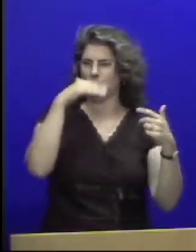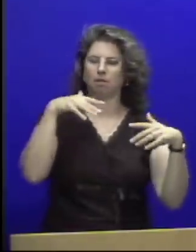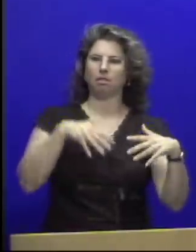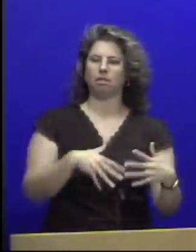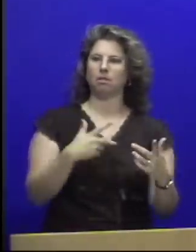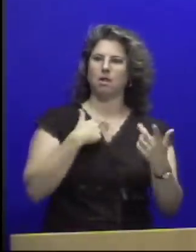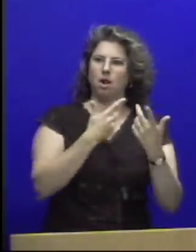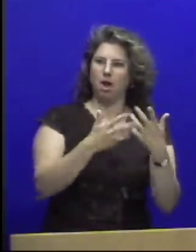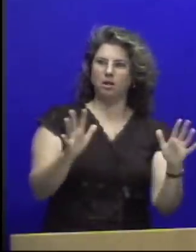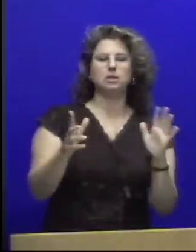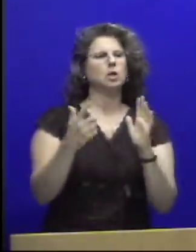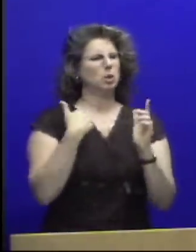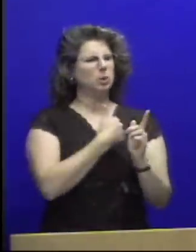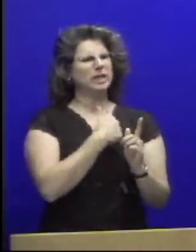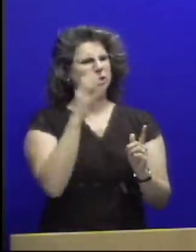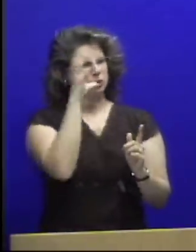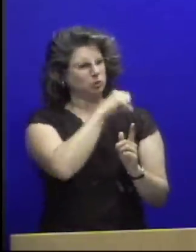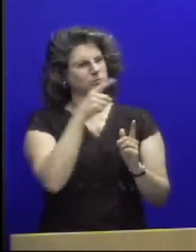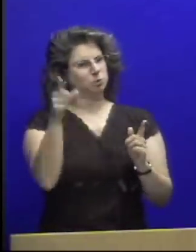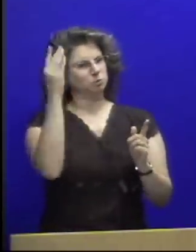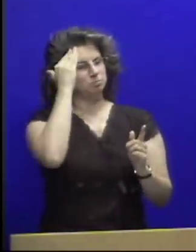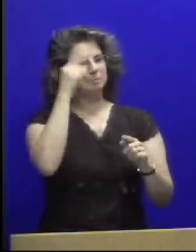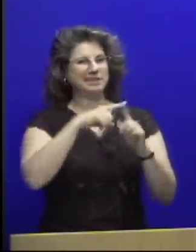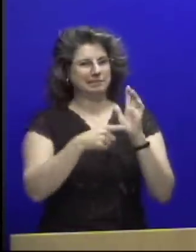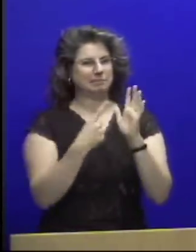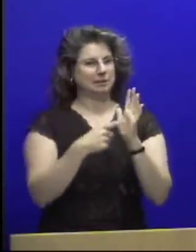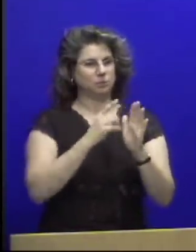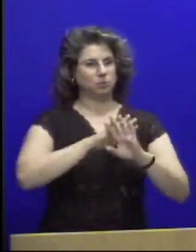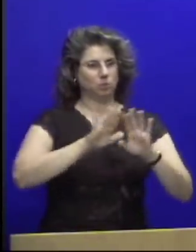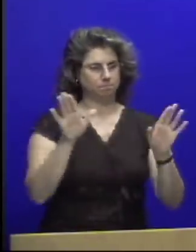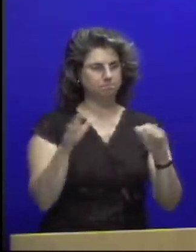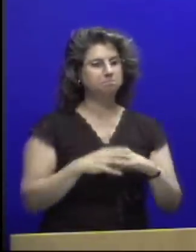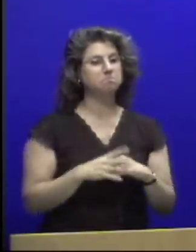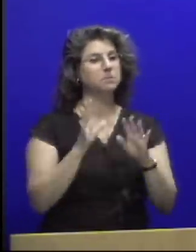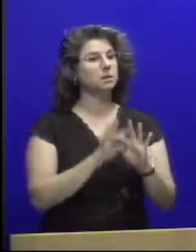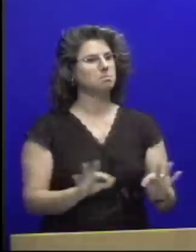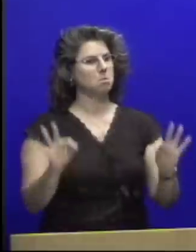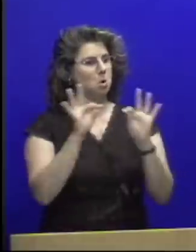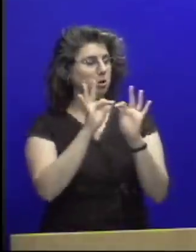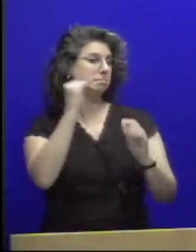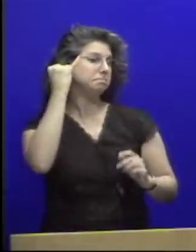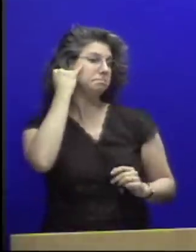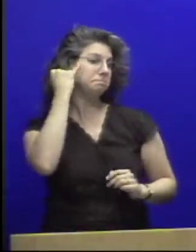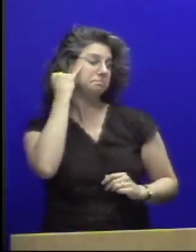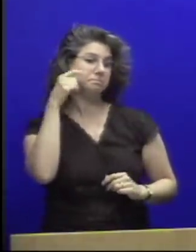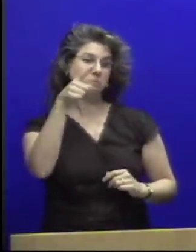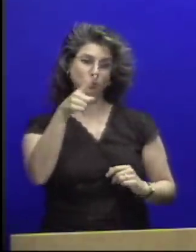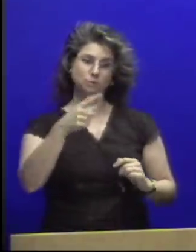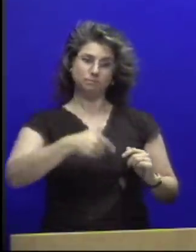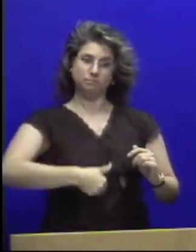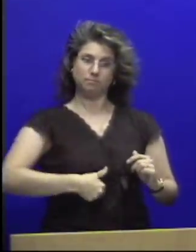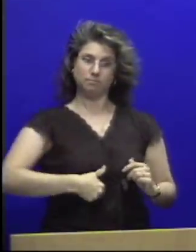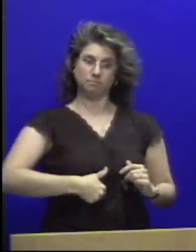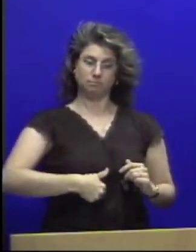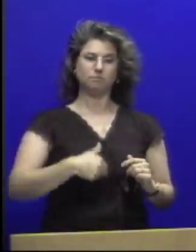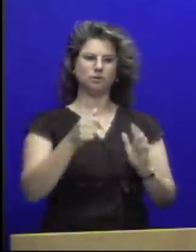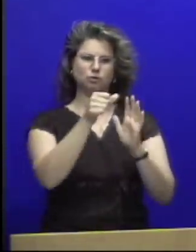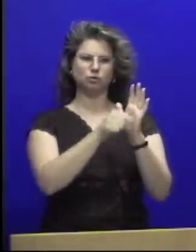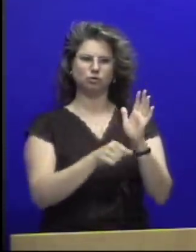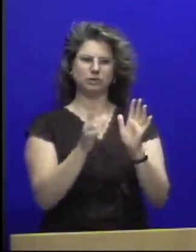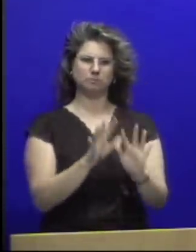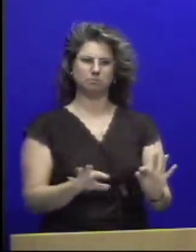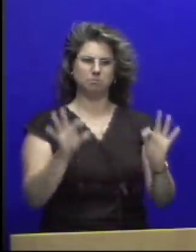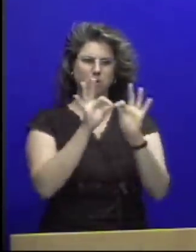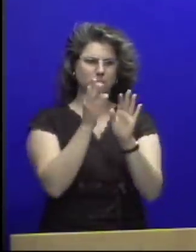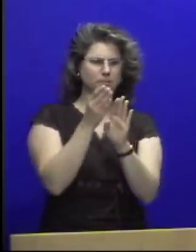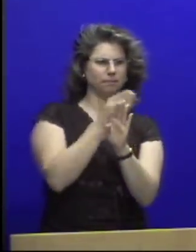know. So, for example, if you have an abdominal operation, you may have to change your diet before